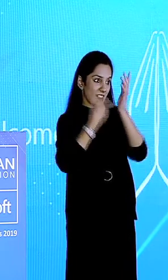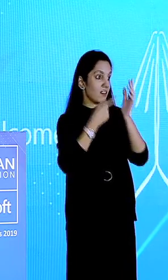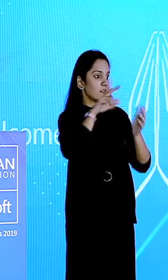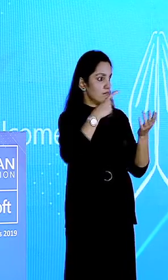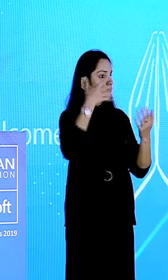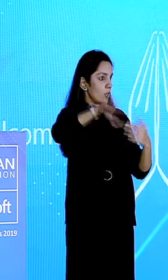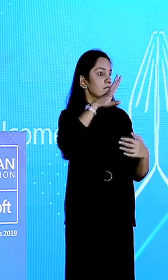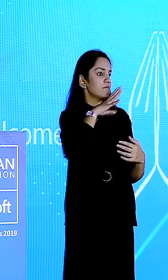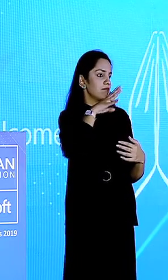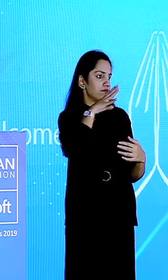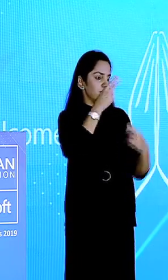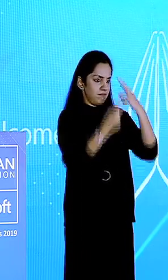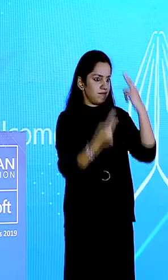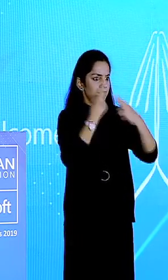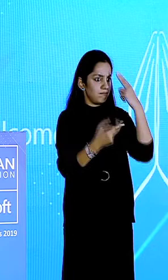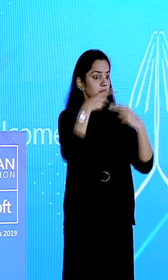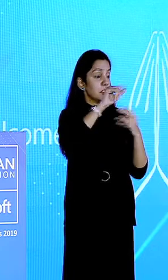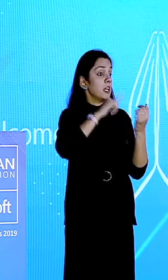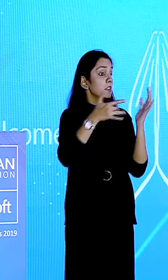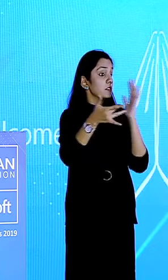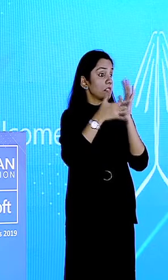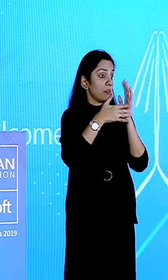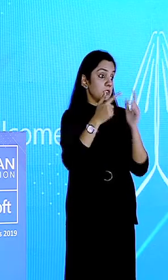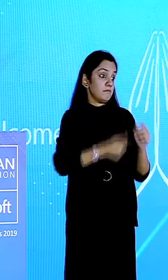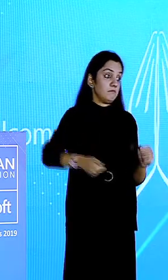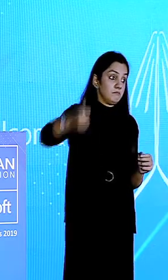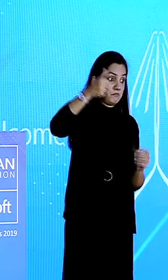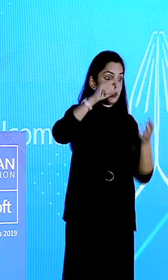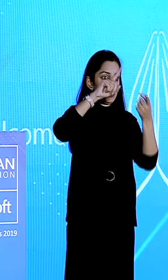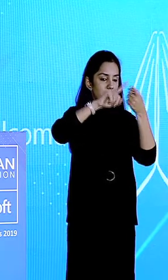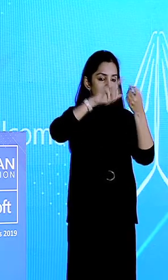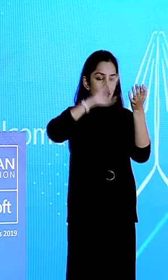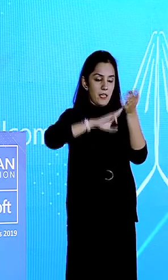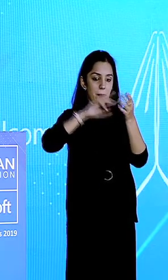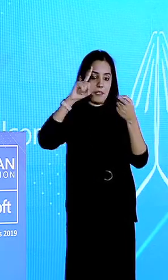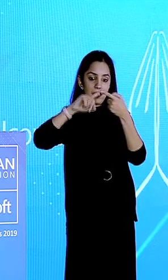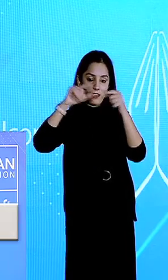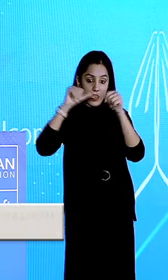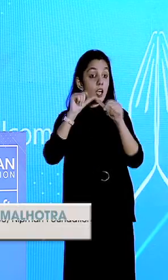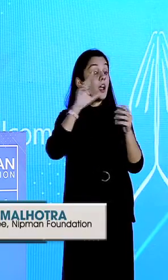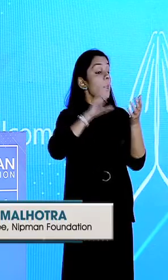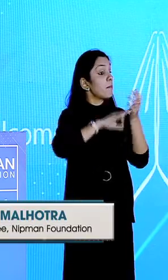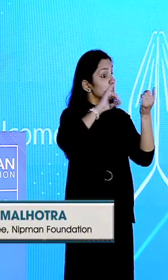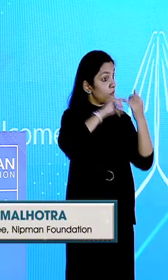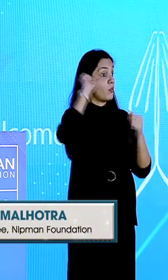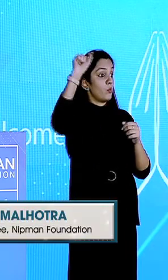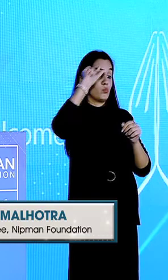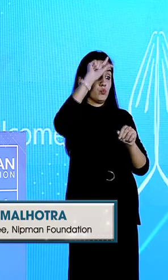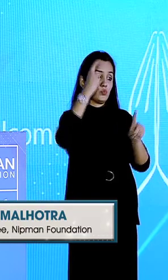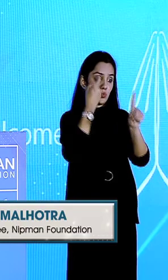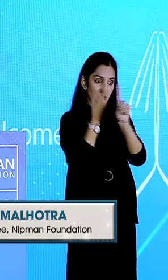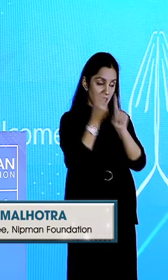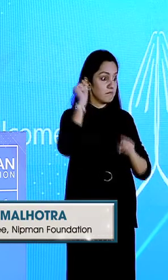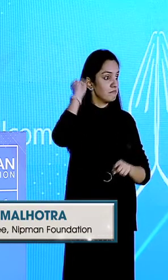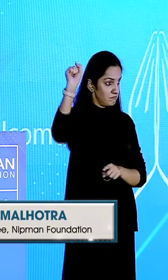Senior Technology Evangelist, EMEA, Microsoft UK, followed by a fireside